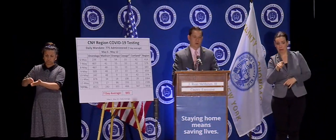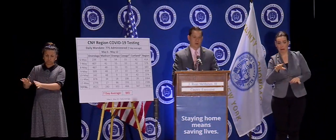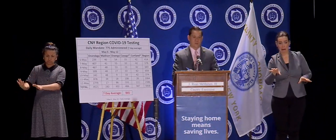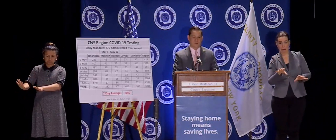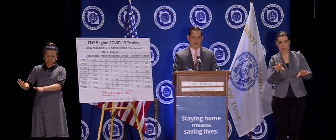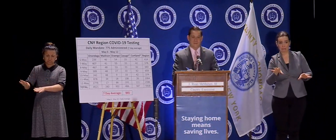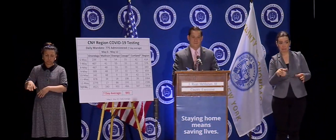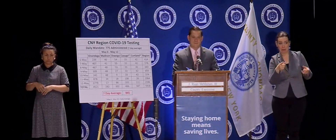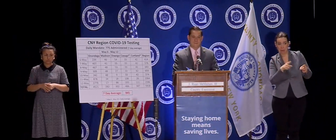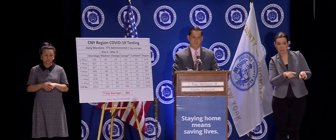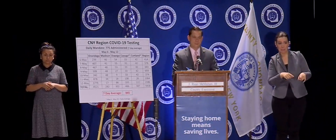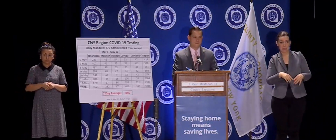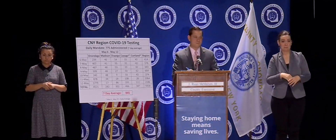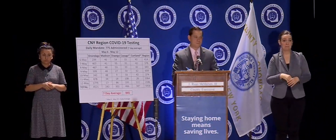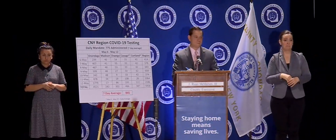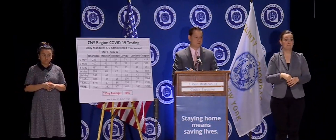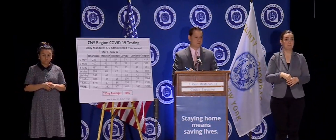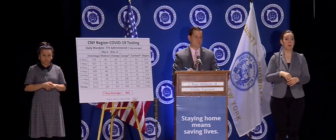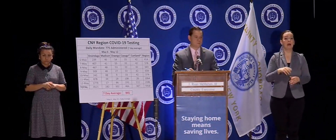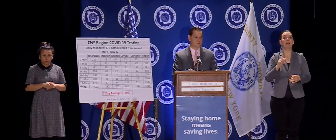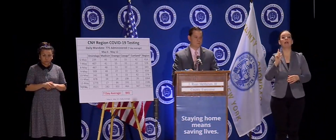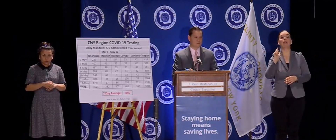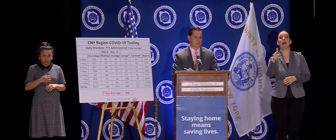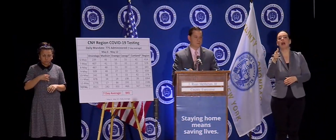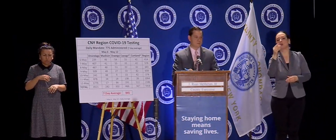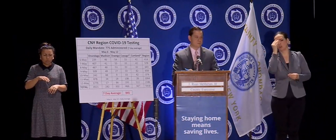So more to come on that.